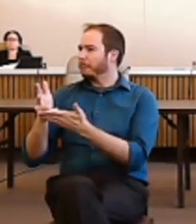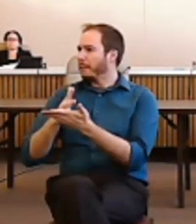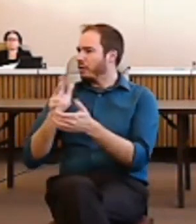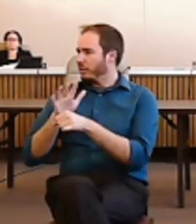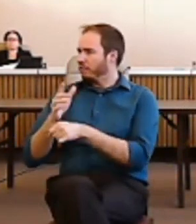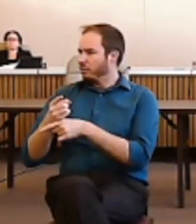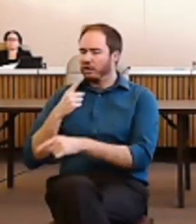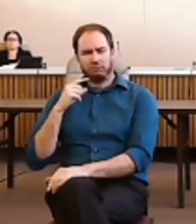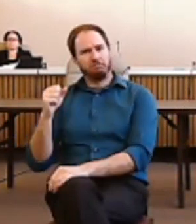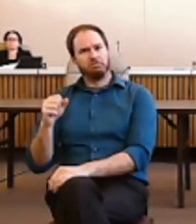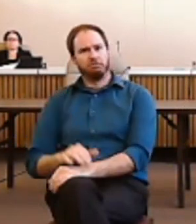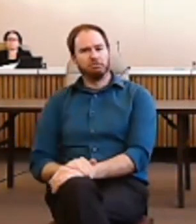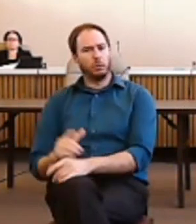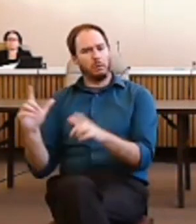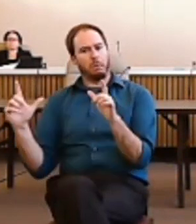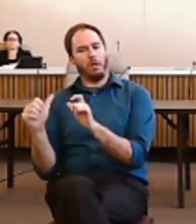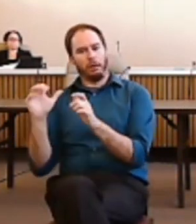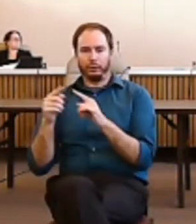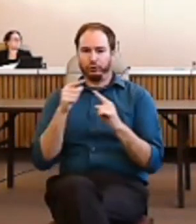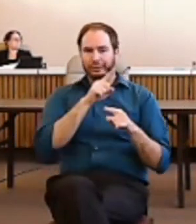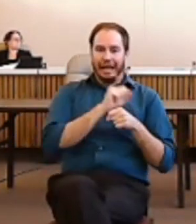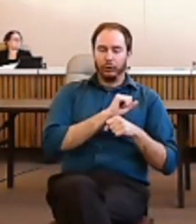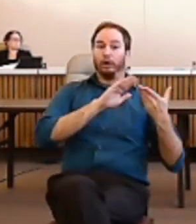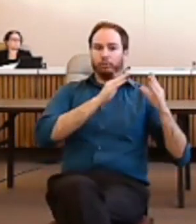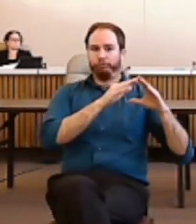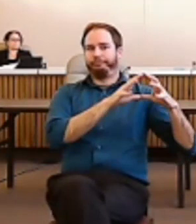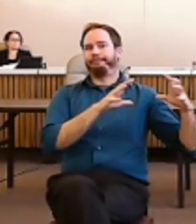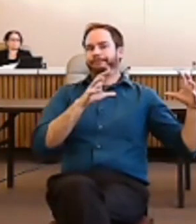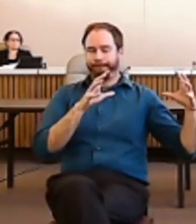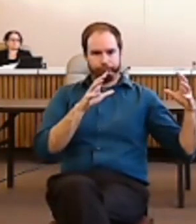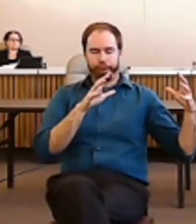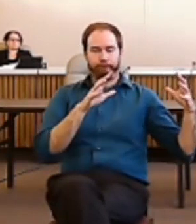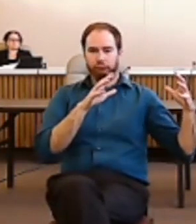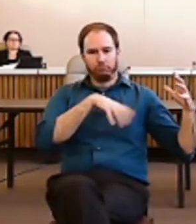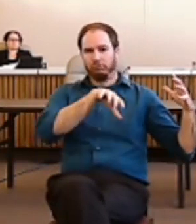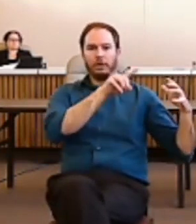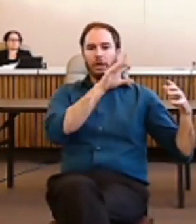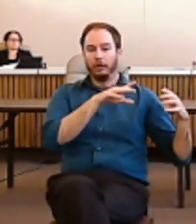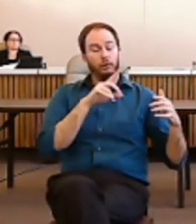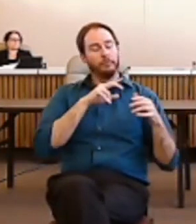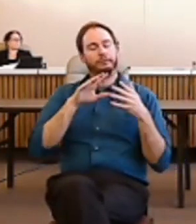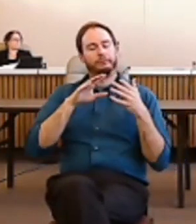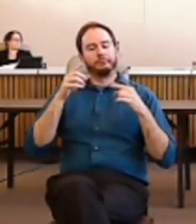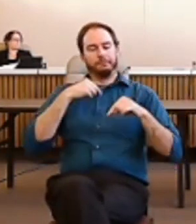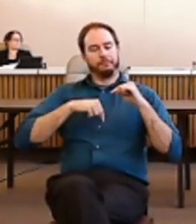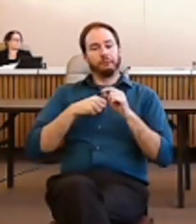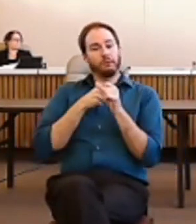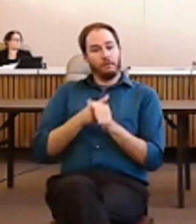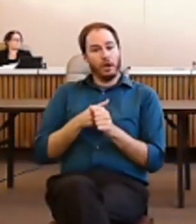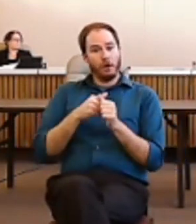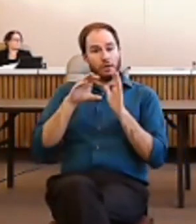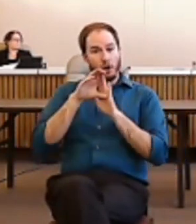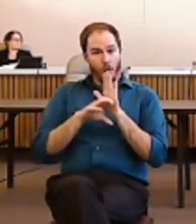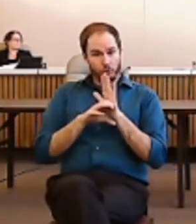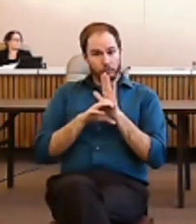right? Yeah, so that's one of the difference, you know, again, under code. So just to be